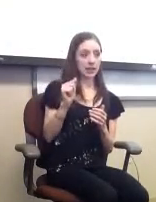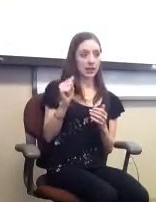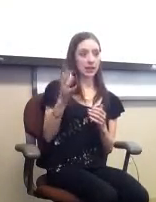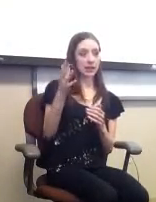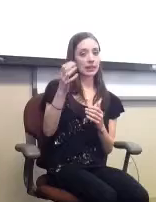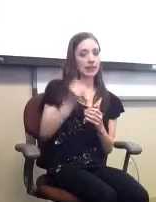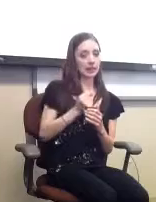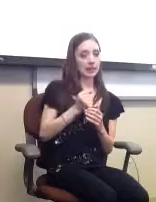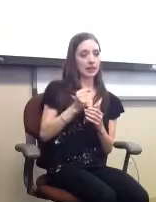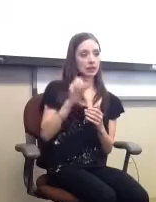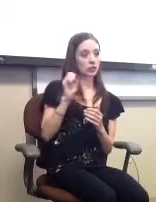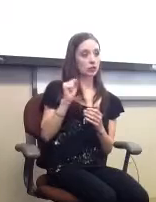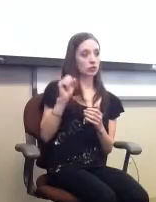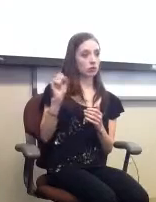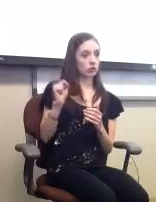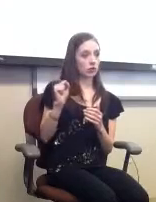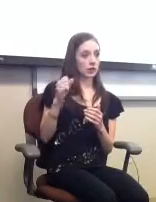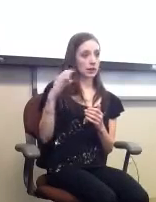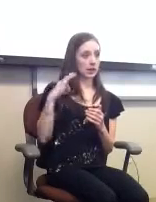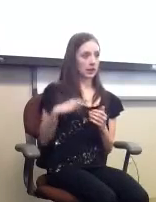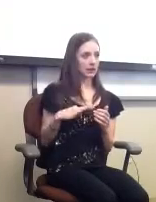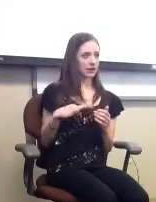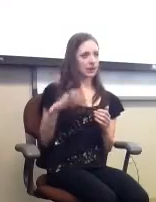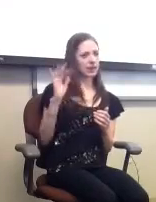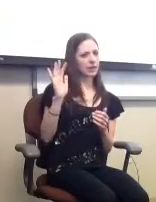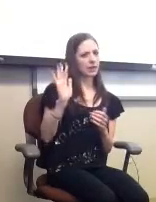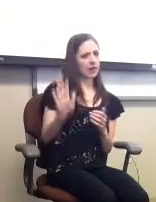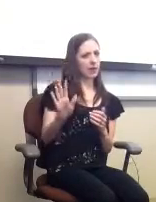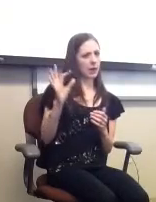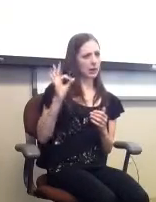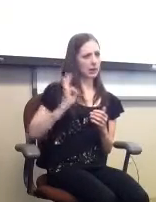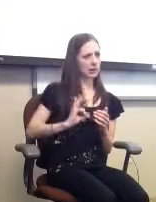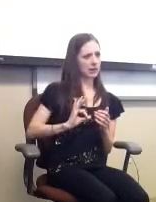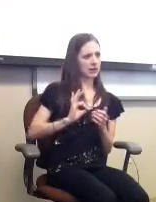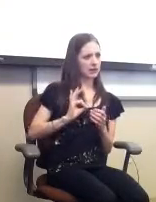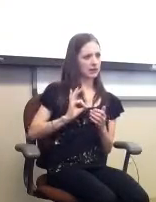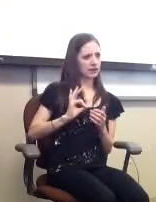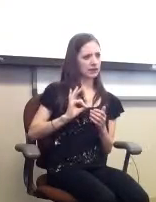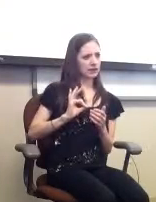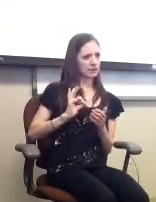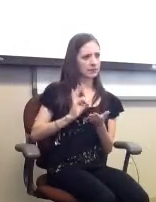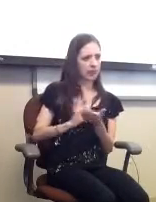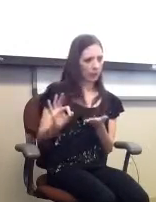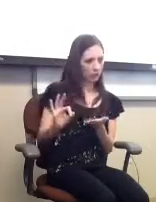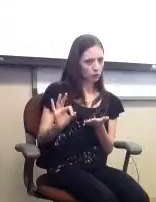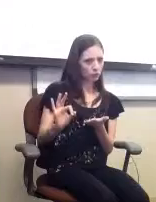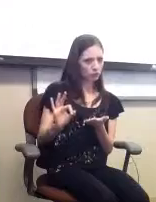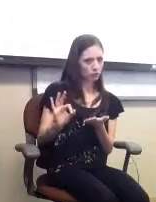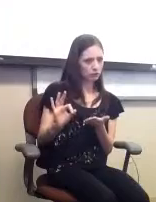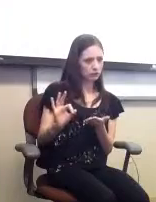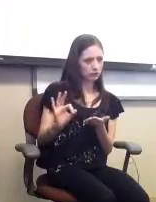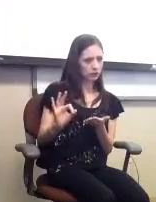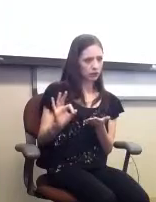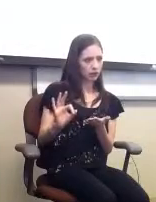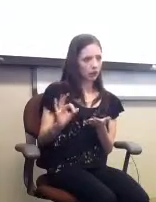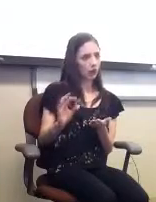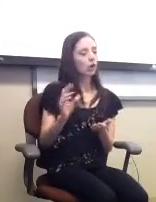benefit counts as income. No, because you don't have a place to put kids' income. Mm-hmm. No. Because the client's getting that for their